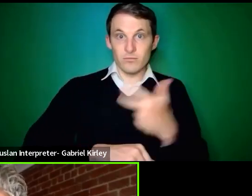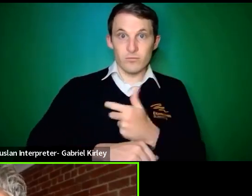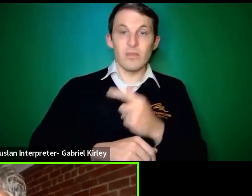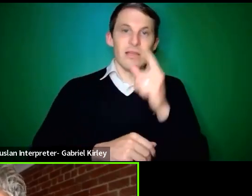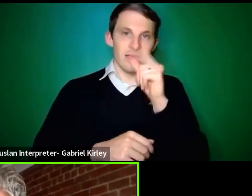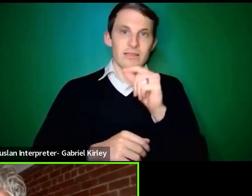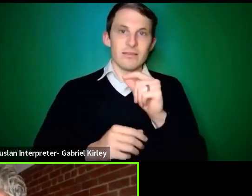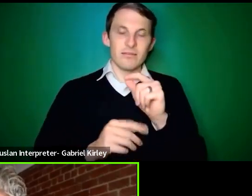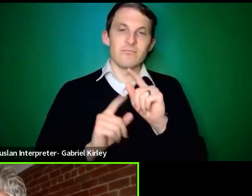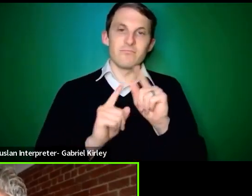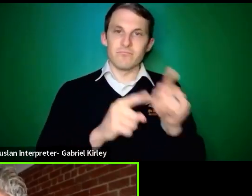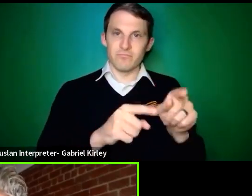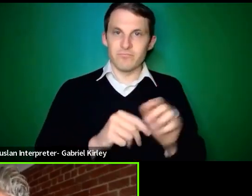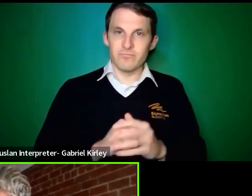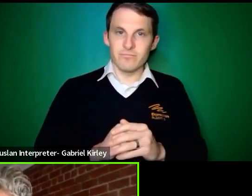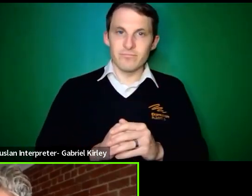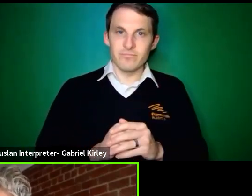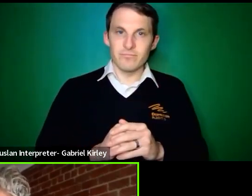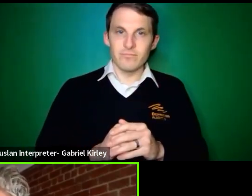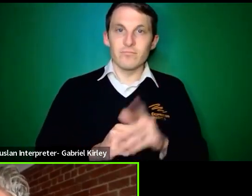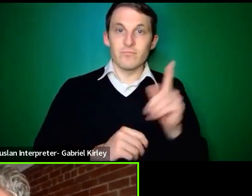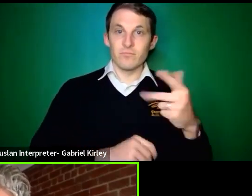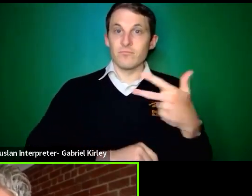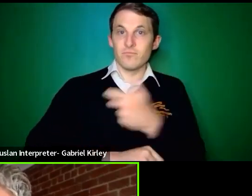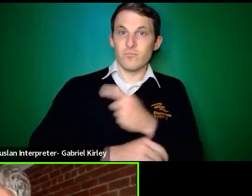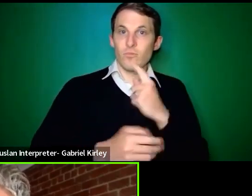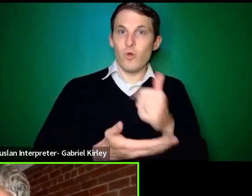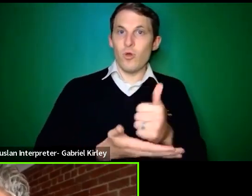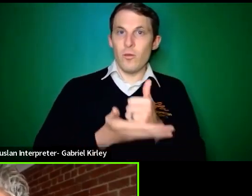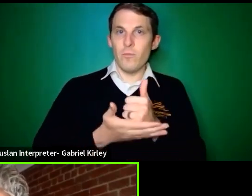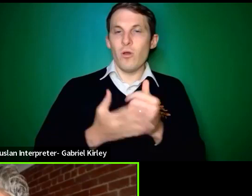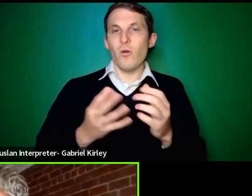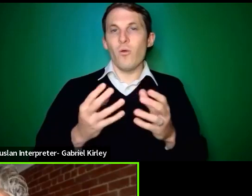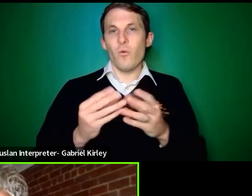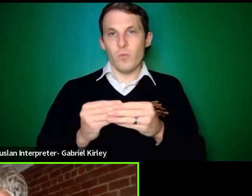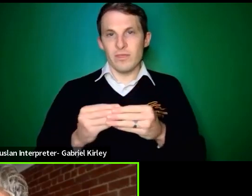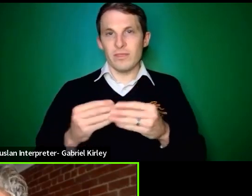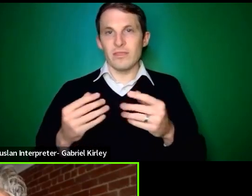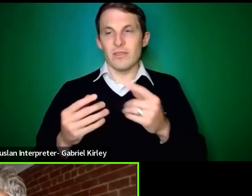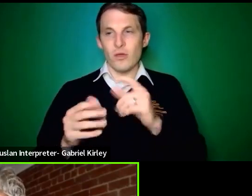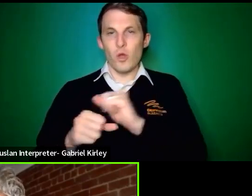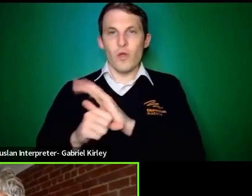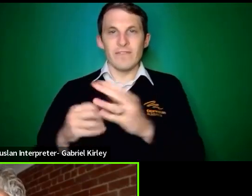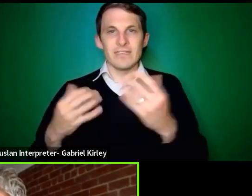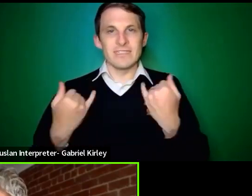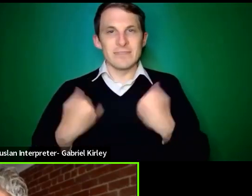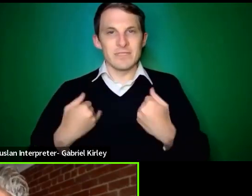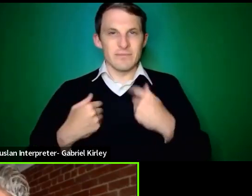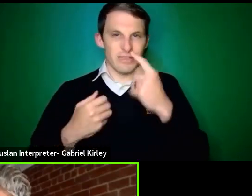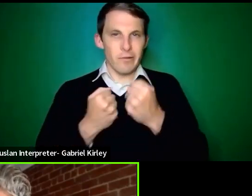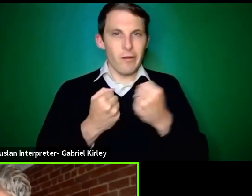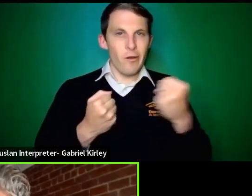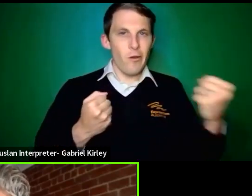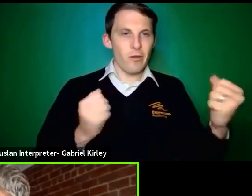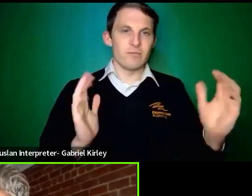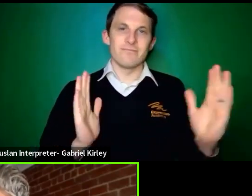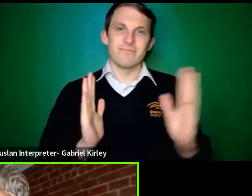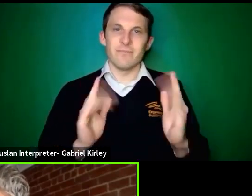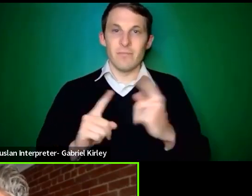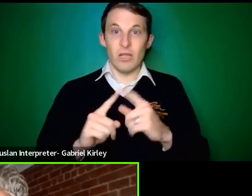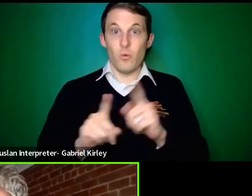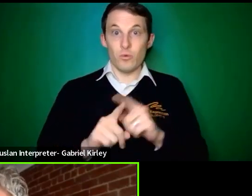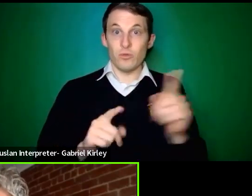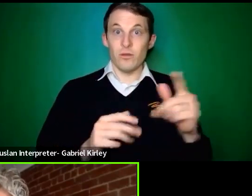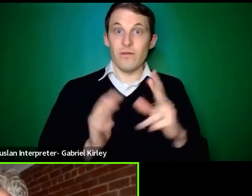good coverage against the long COVID symptoms, and also prevent you from actually getting reinfected,